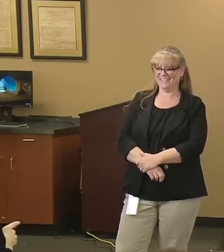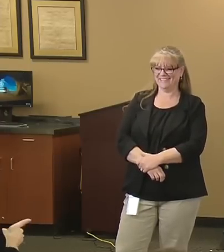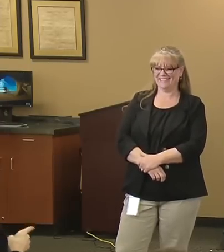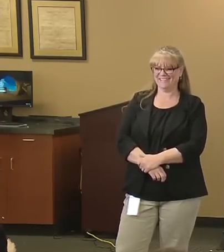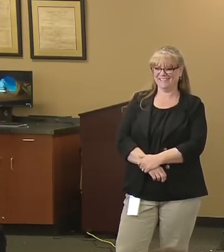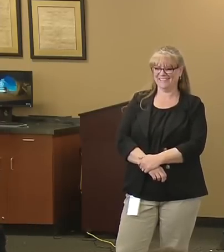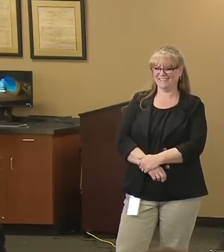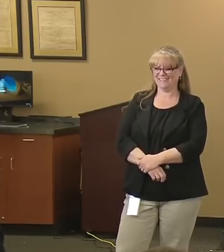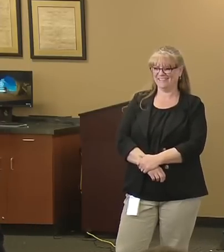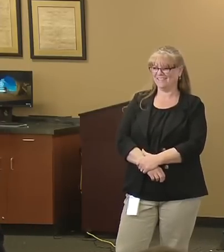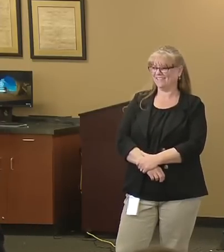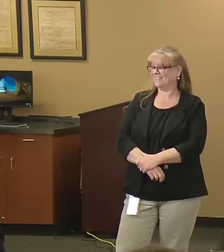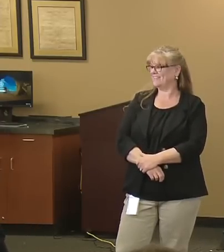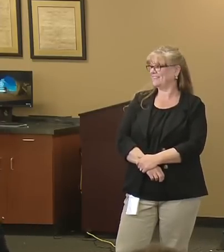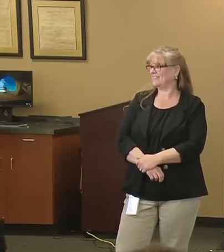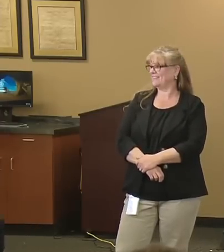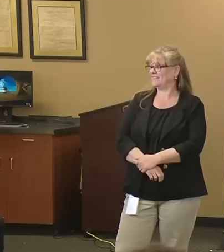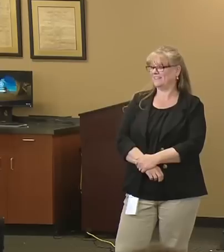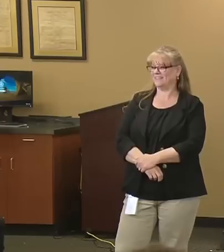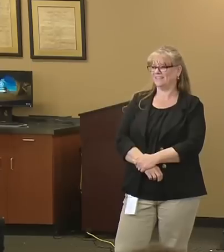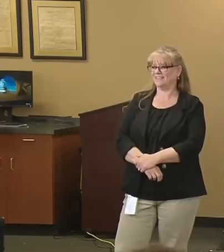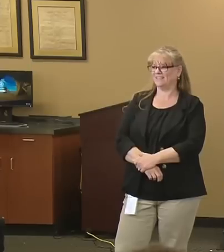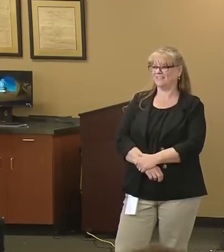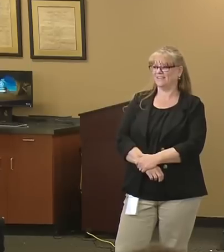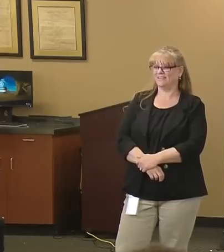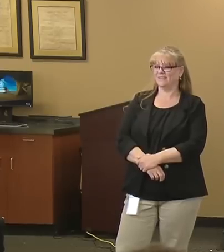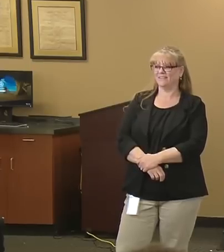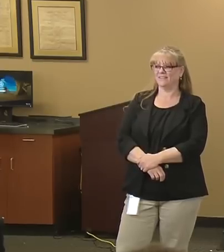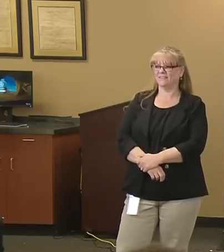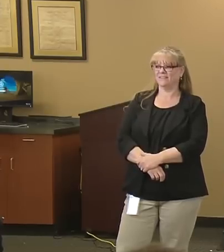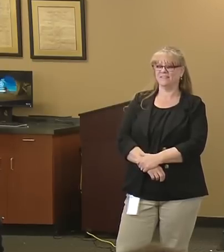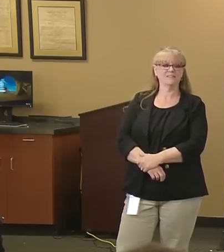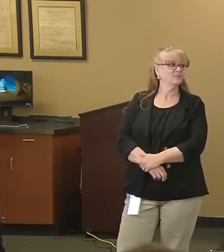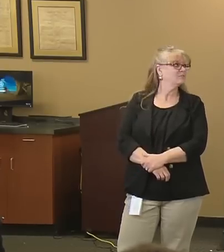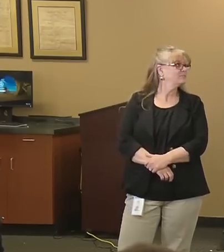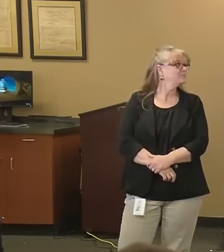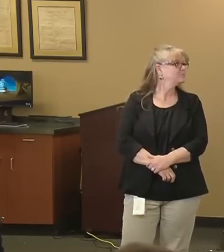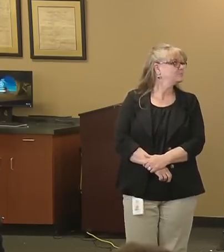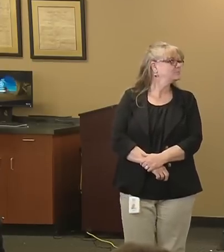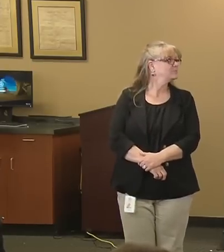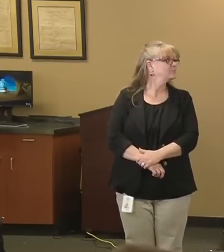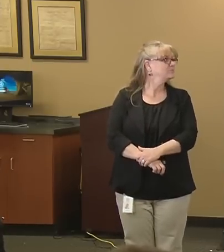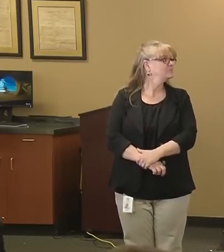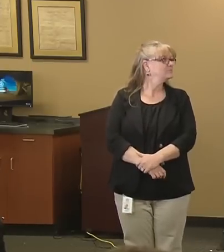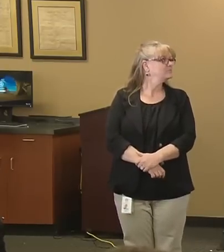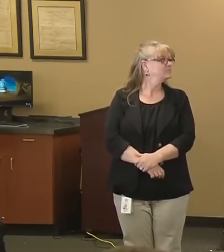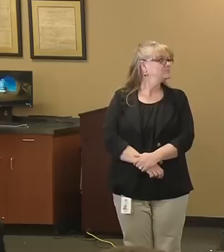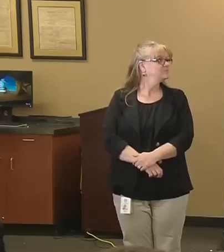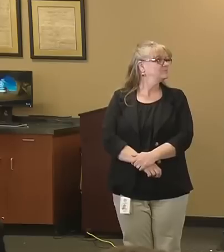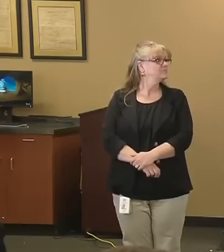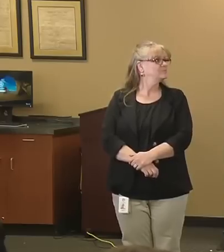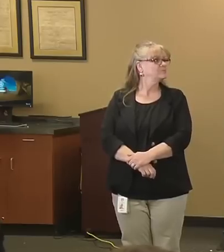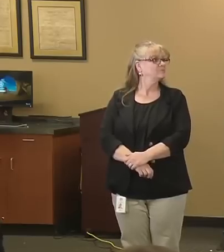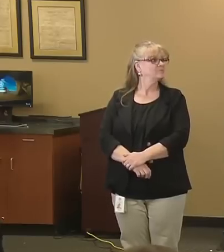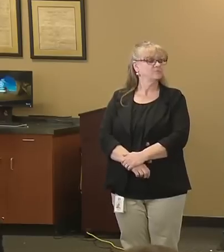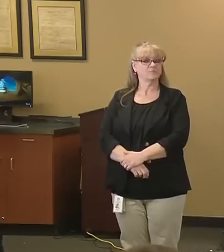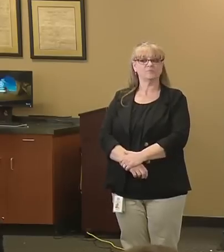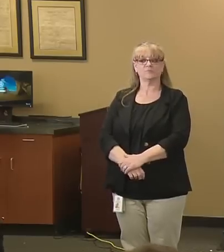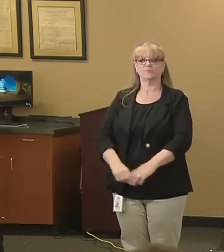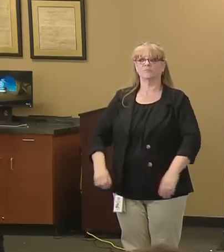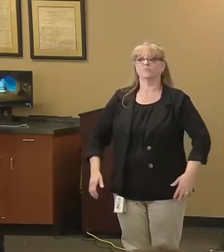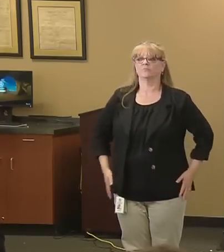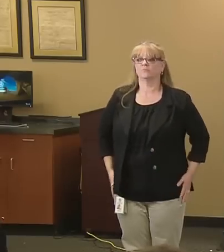what's scary in all of this is that people sadly will continue to have heart attacks and strokes and other illnesses. And the good news is